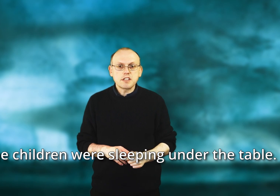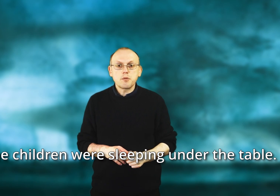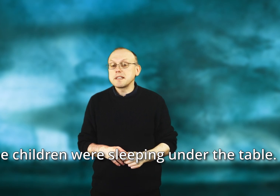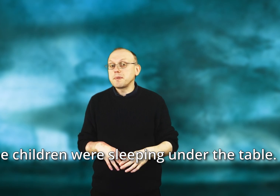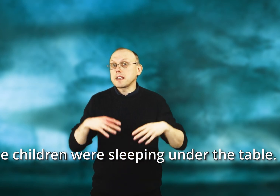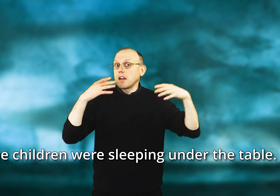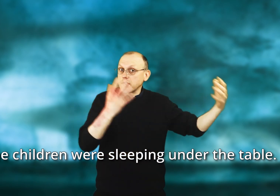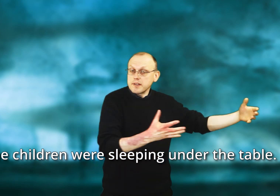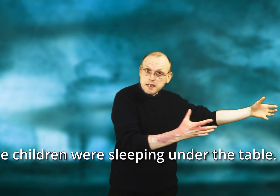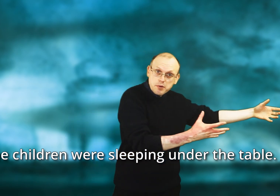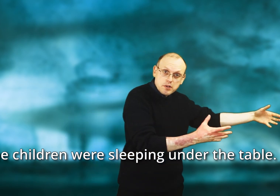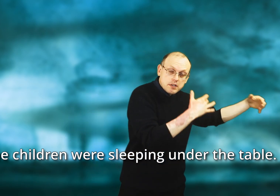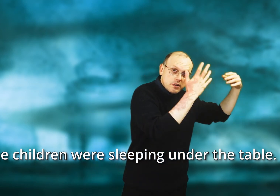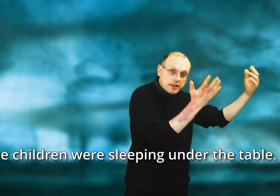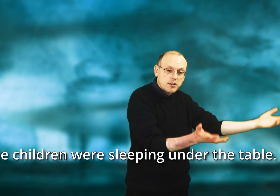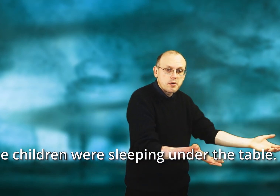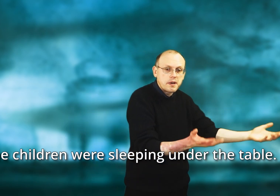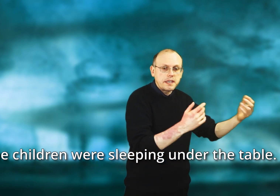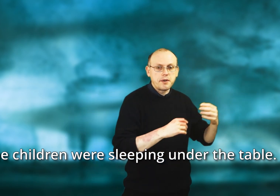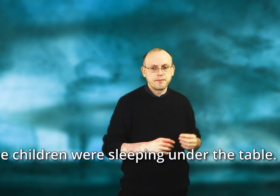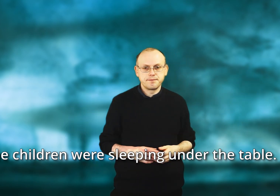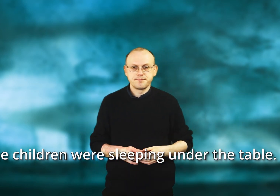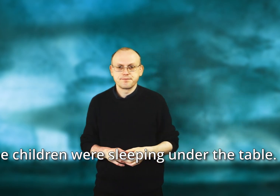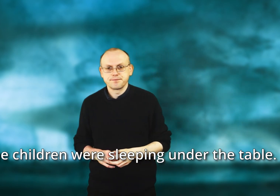were sleeping under the table. We don't need a comma here.